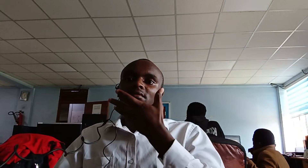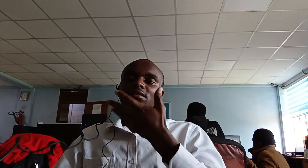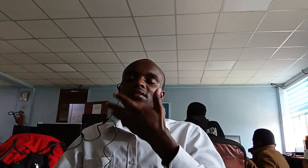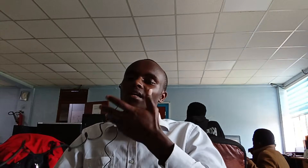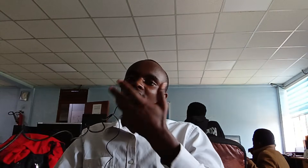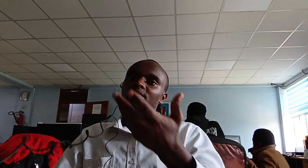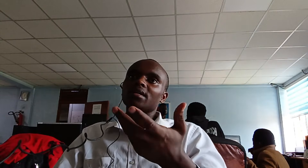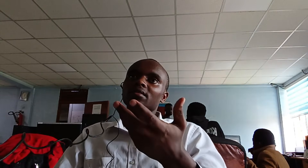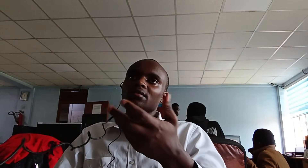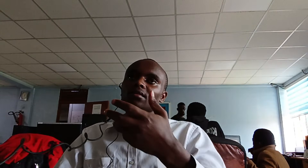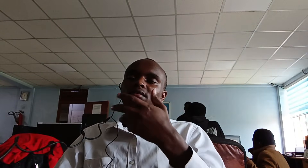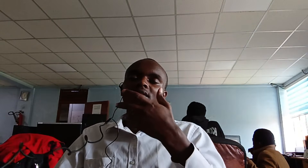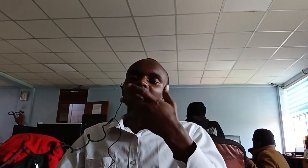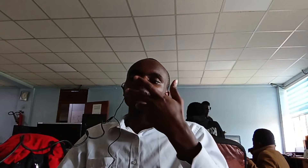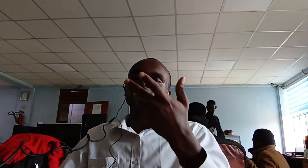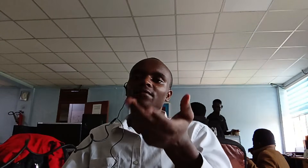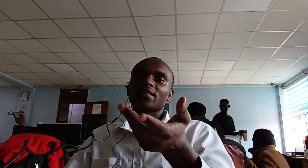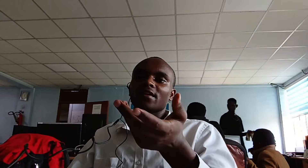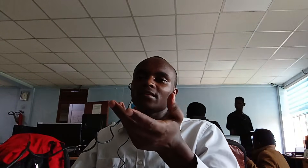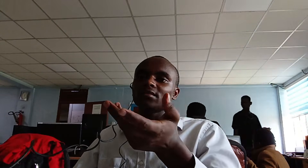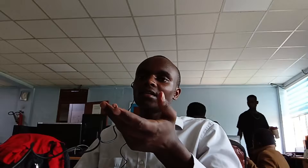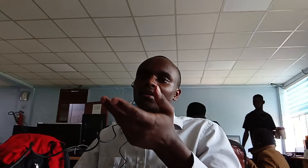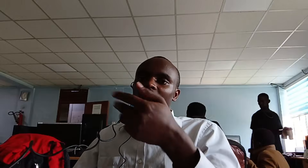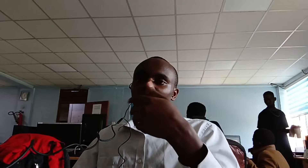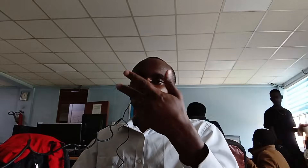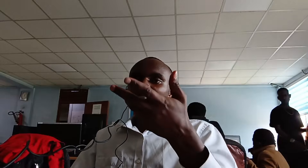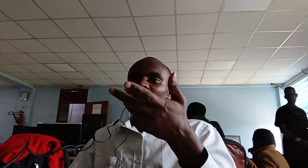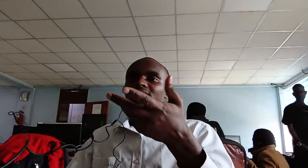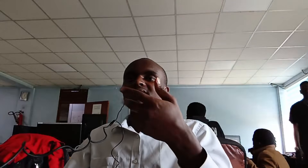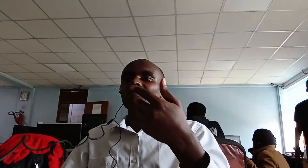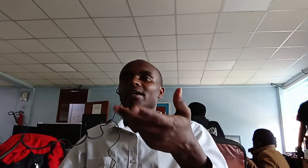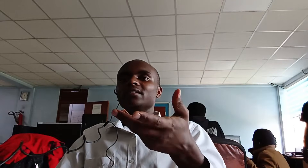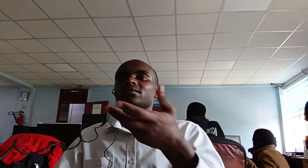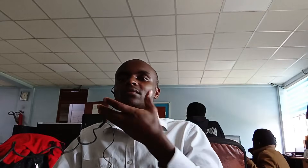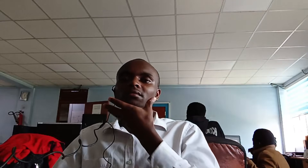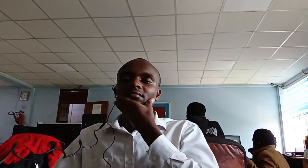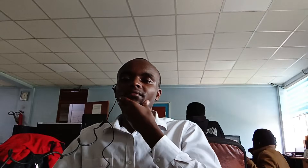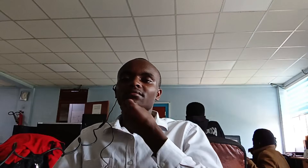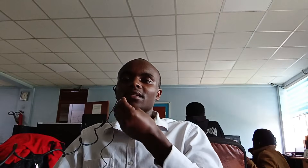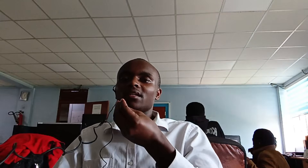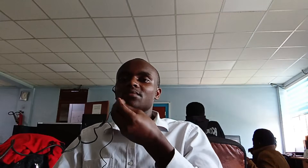the husband or since the father, the husband is a man, so husband,